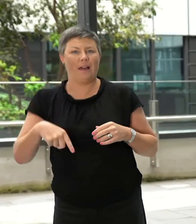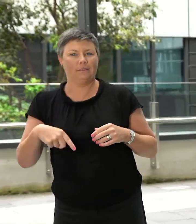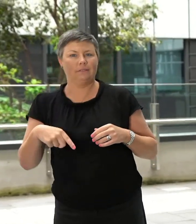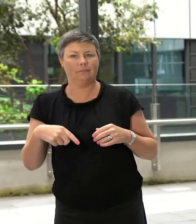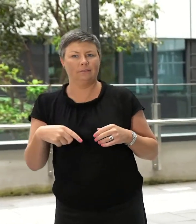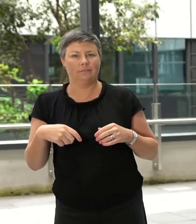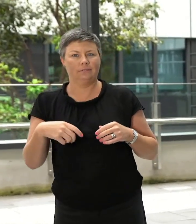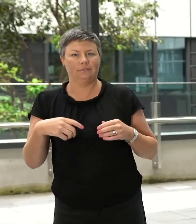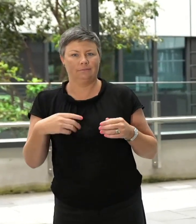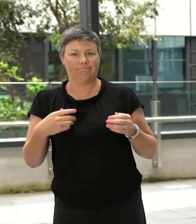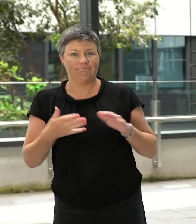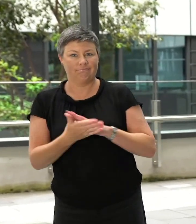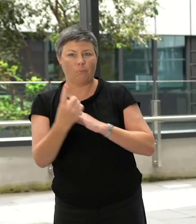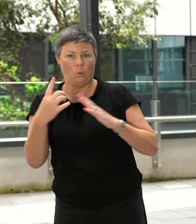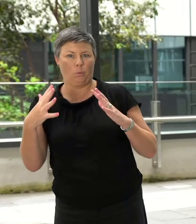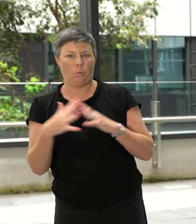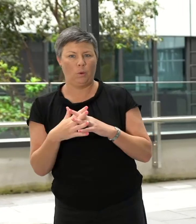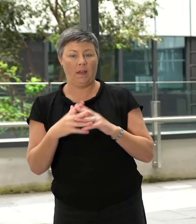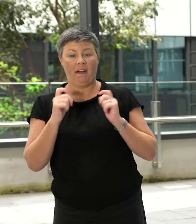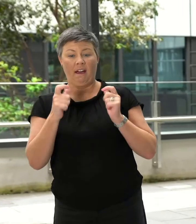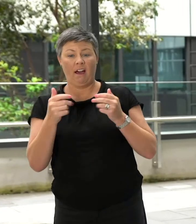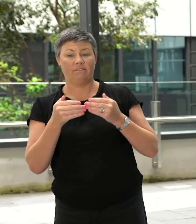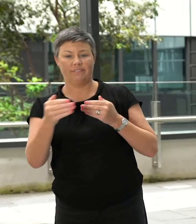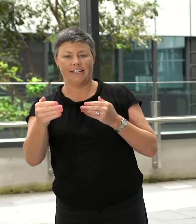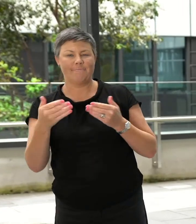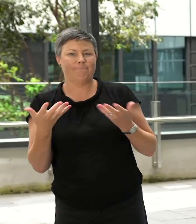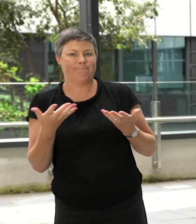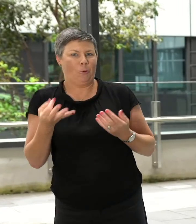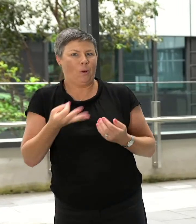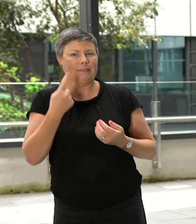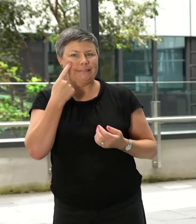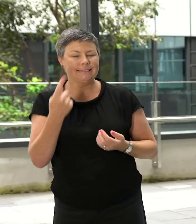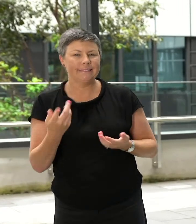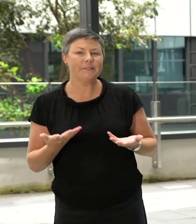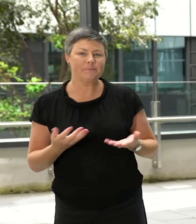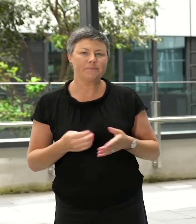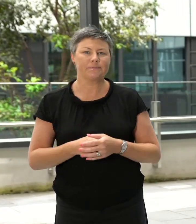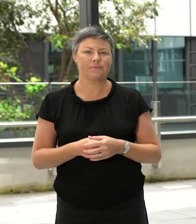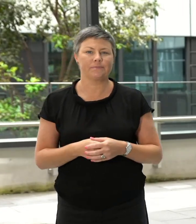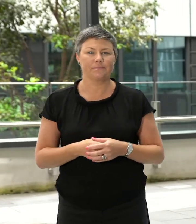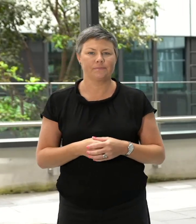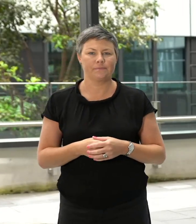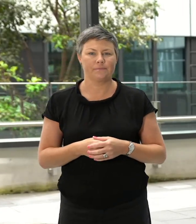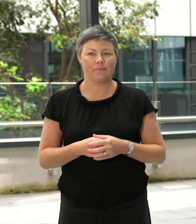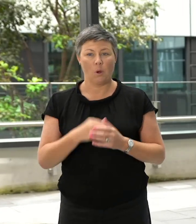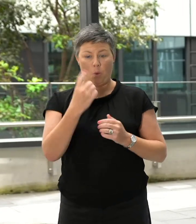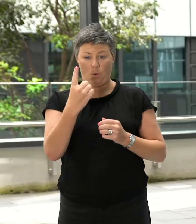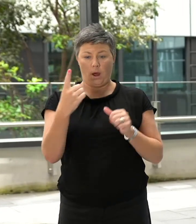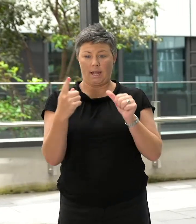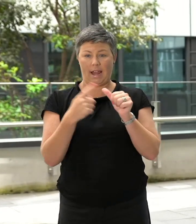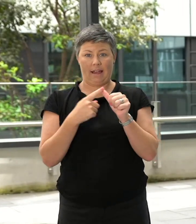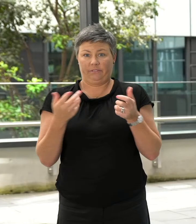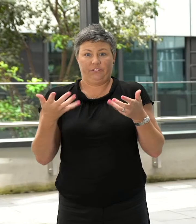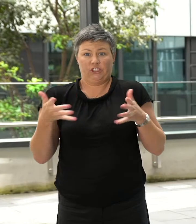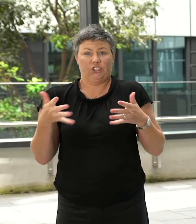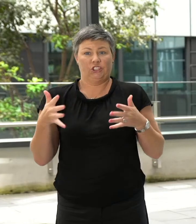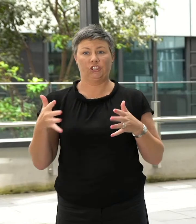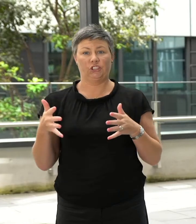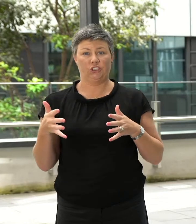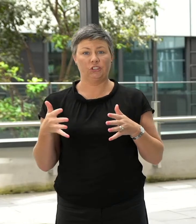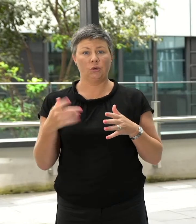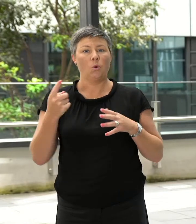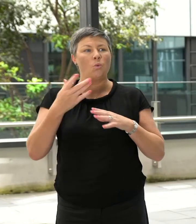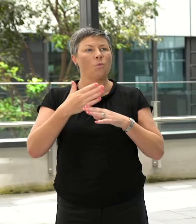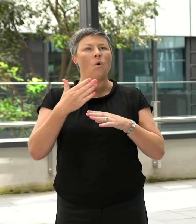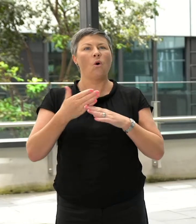look at what happens beyond that date. As you've heard, we have now completed the entire Group 1A within the health